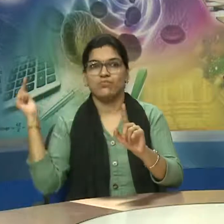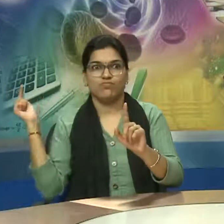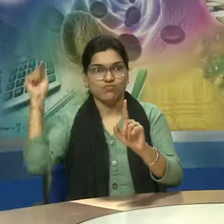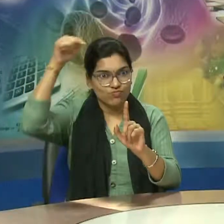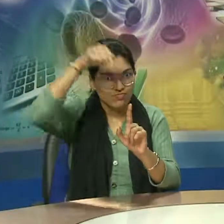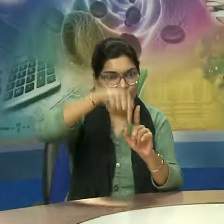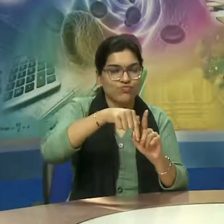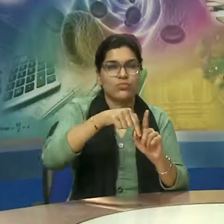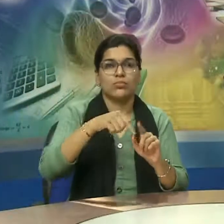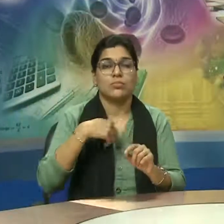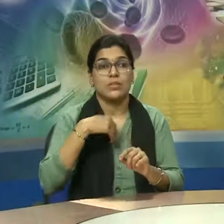were